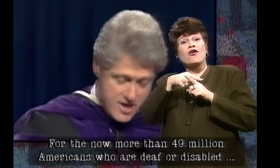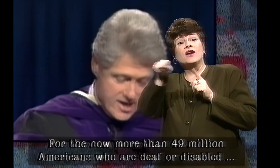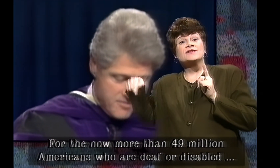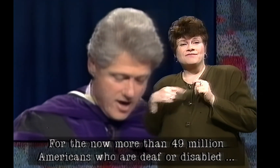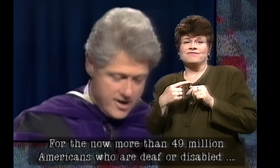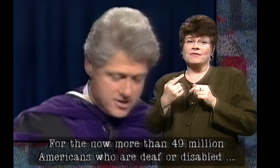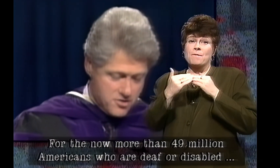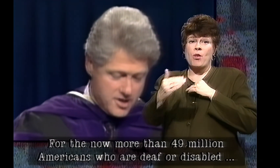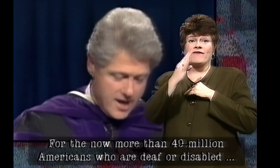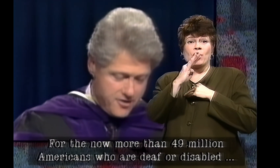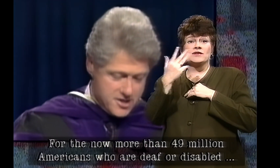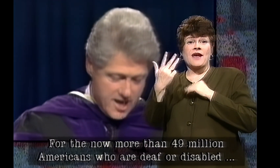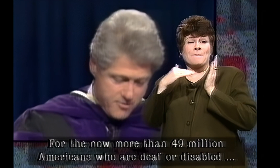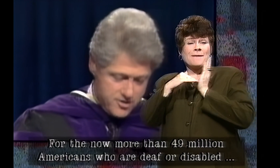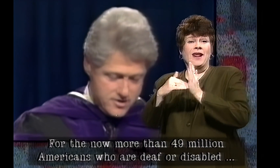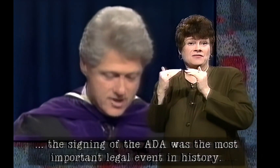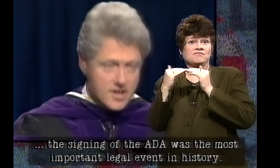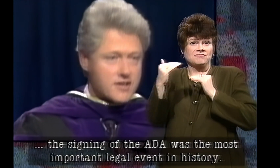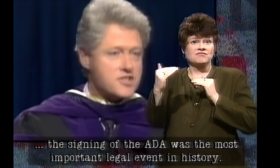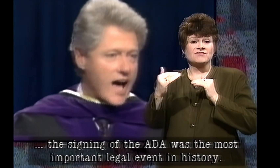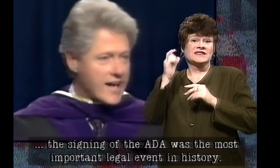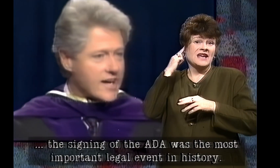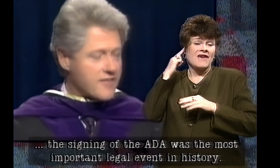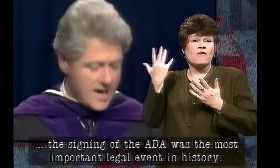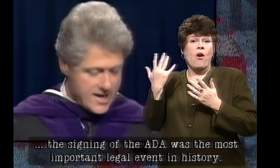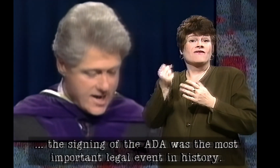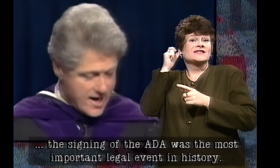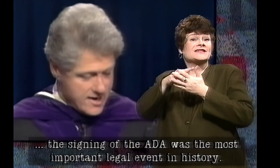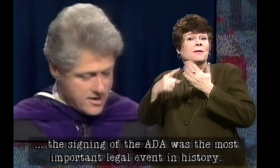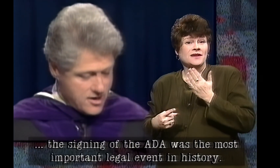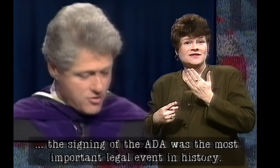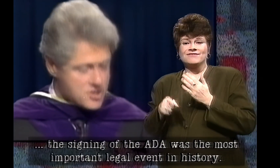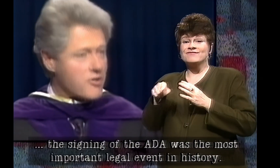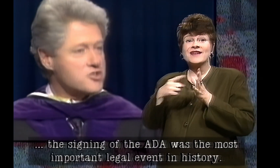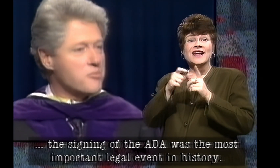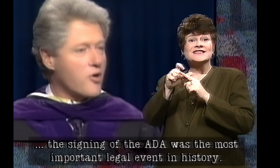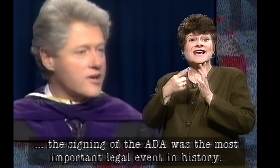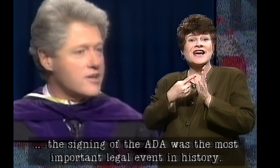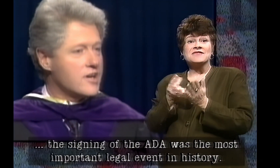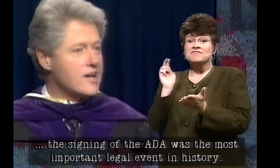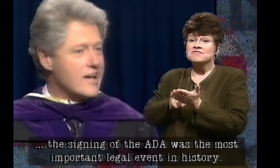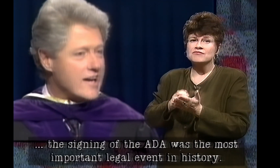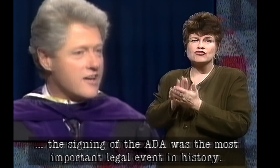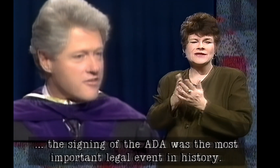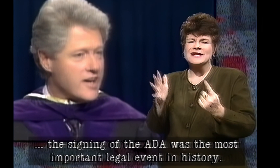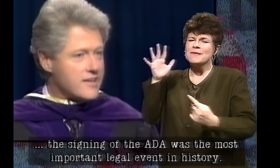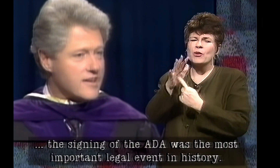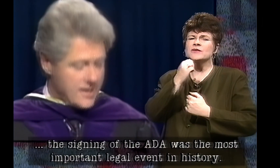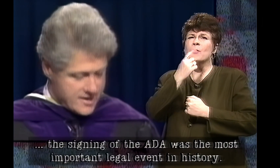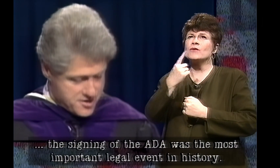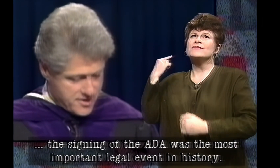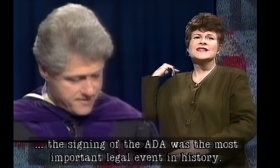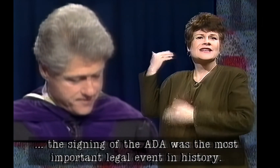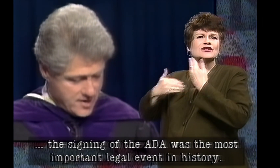49 million Americans who are deaf or disabled, the signing of the ADA was the most important legal event